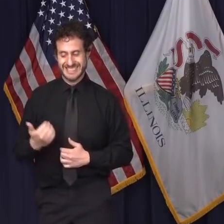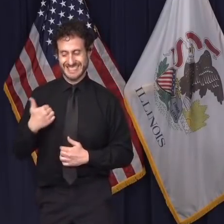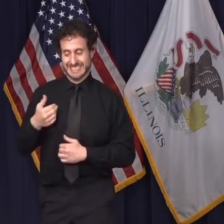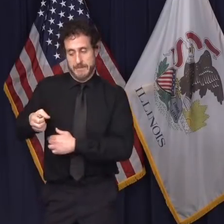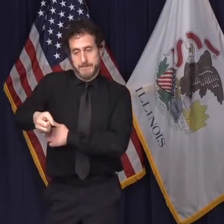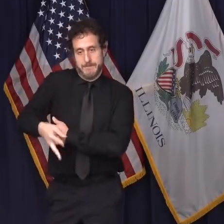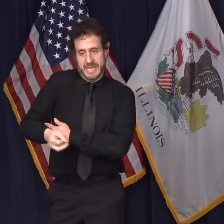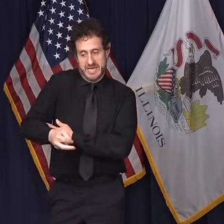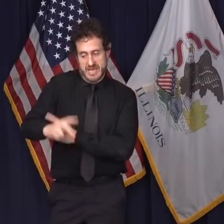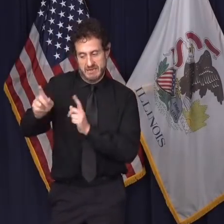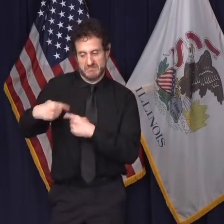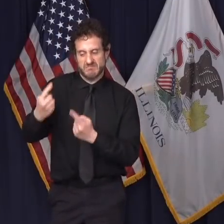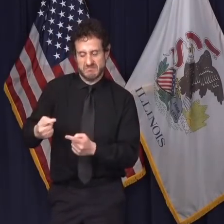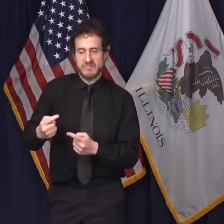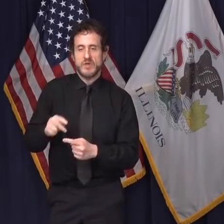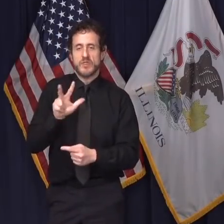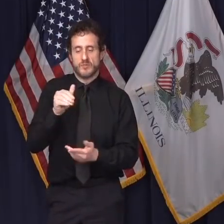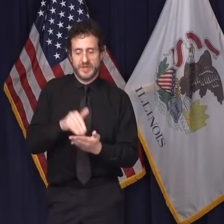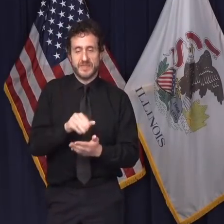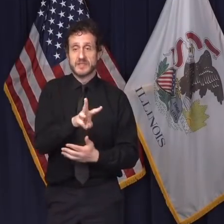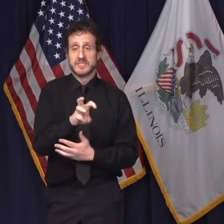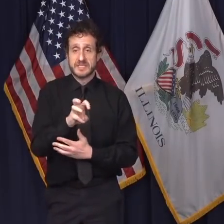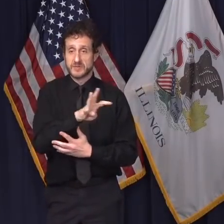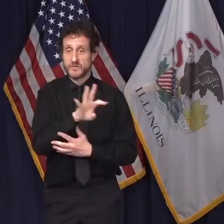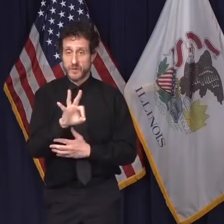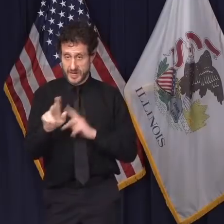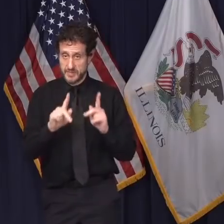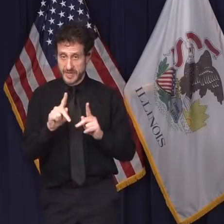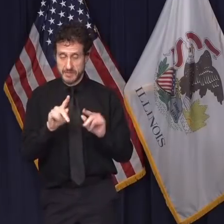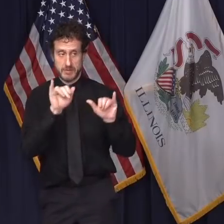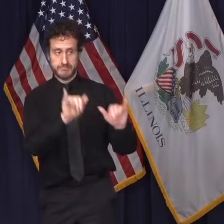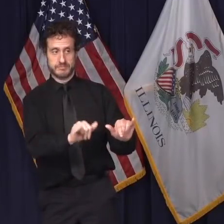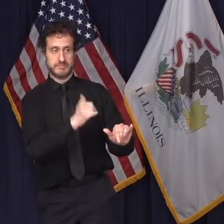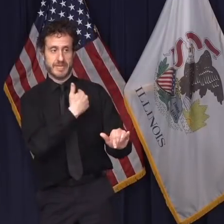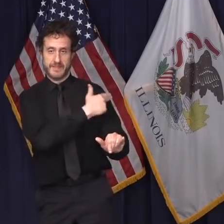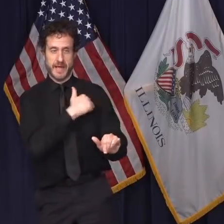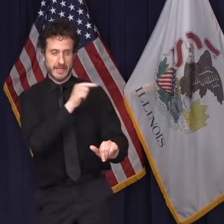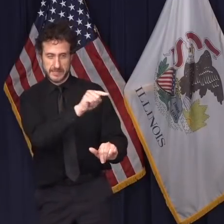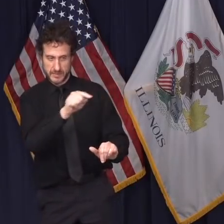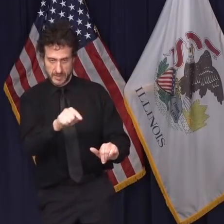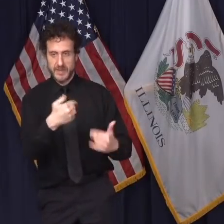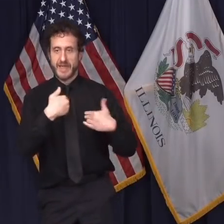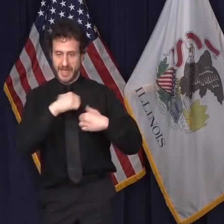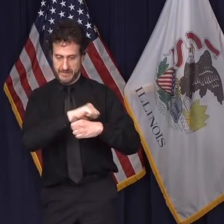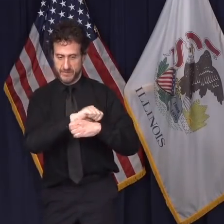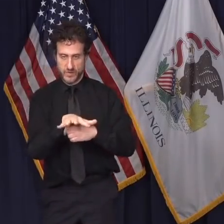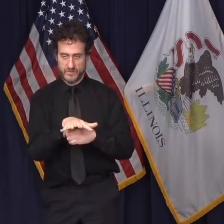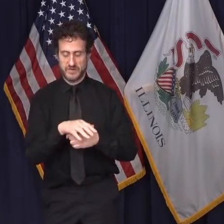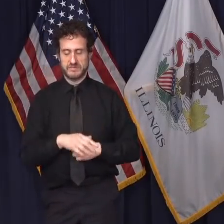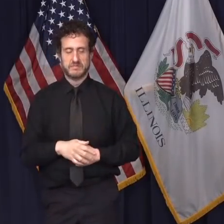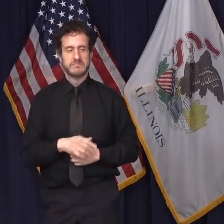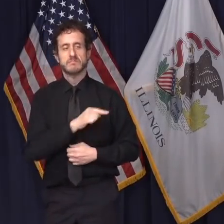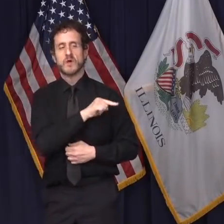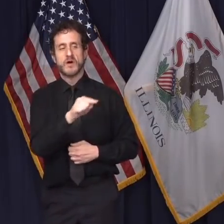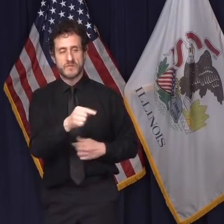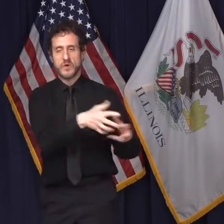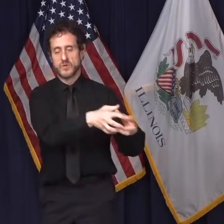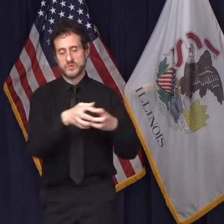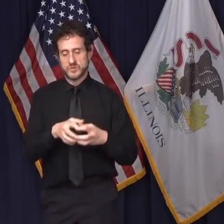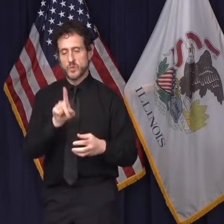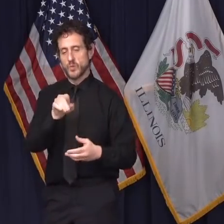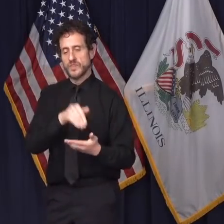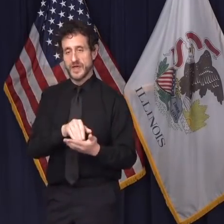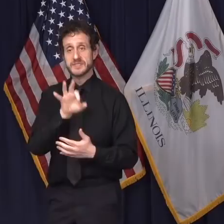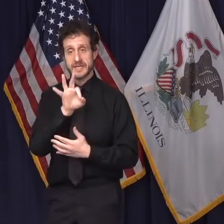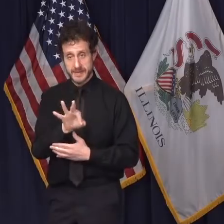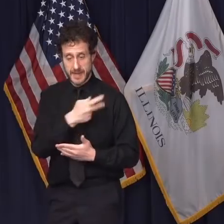midnight, 3,649 individuals were hospitalized with COVID-19, and of those, 1,009